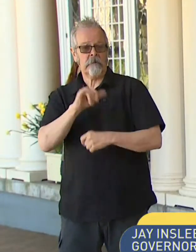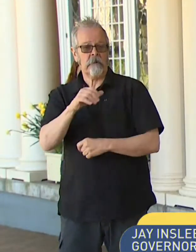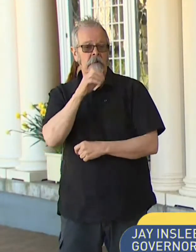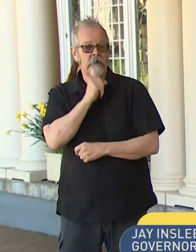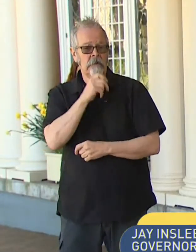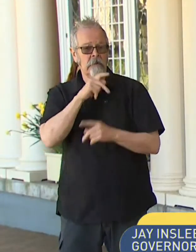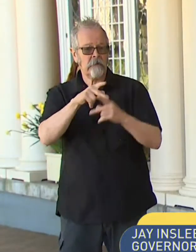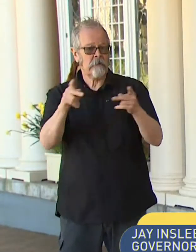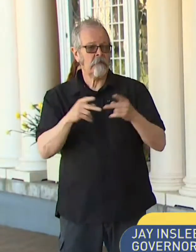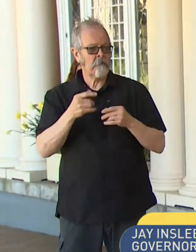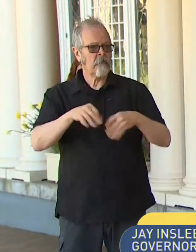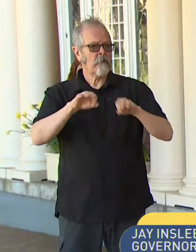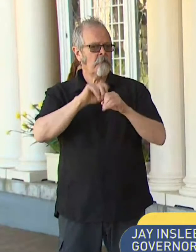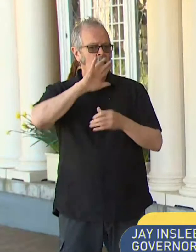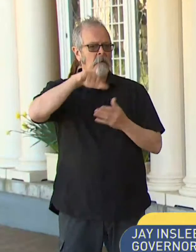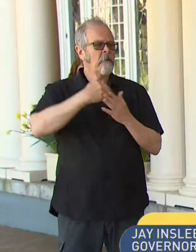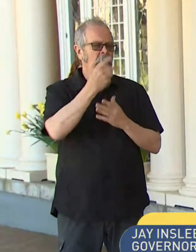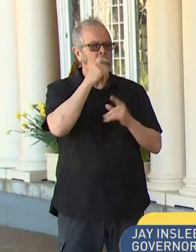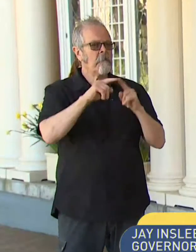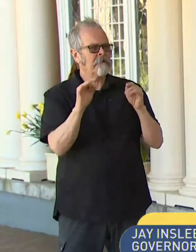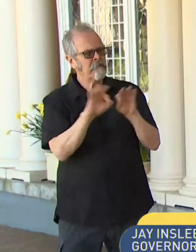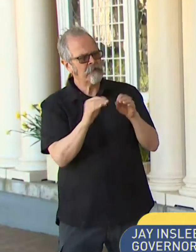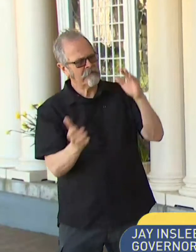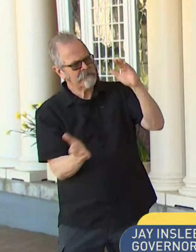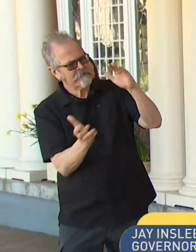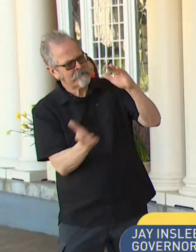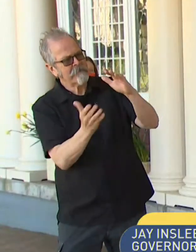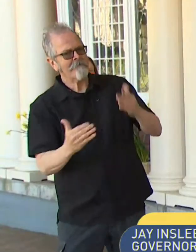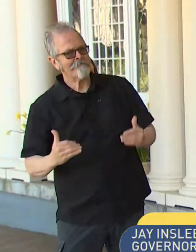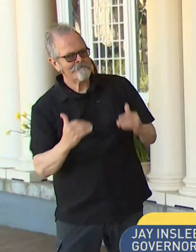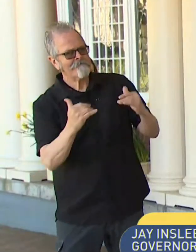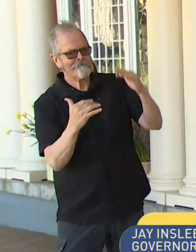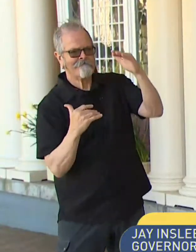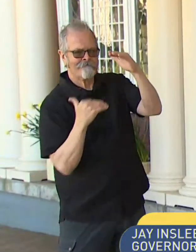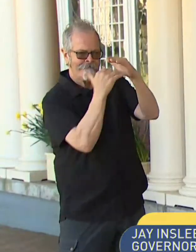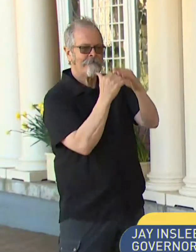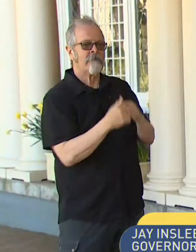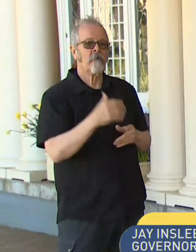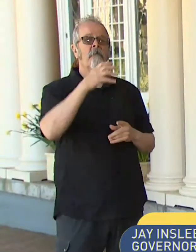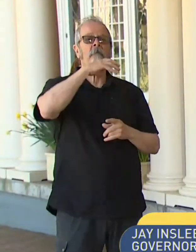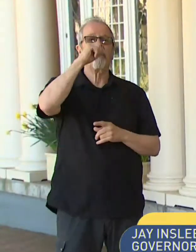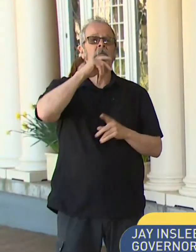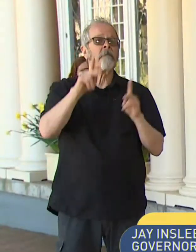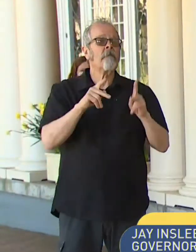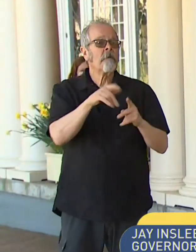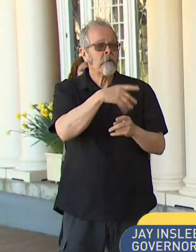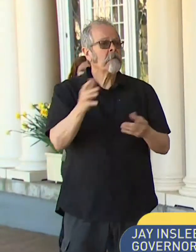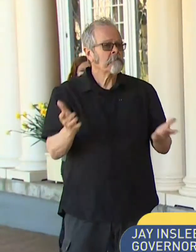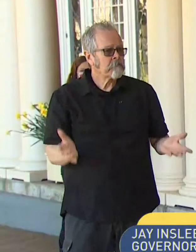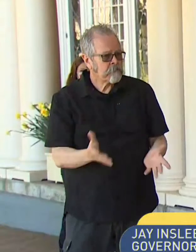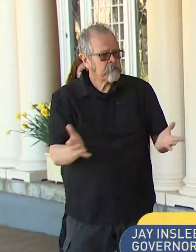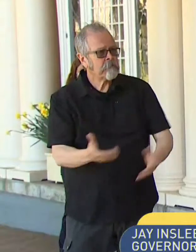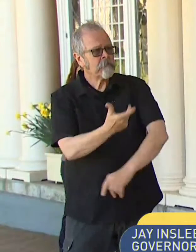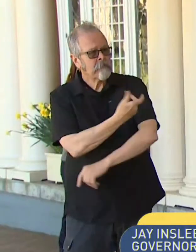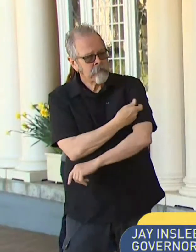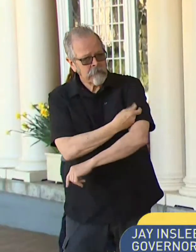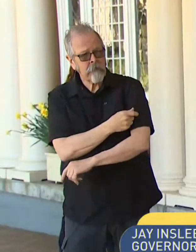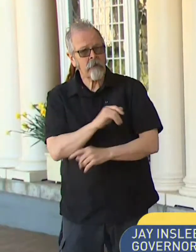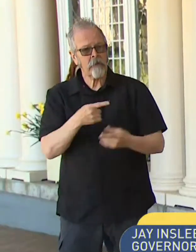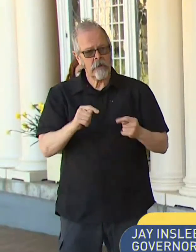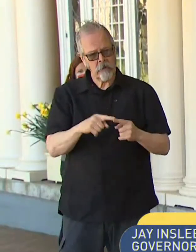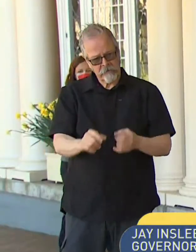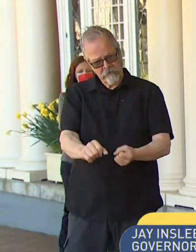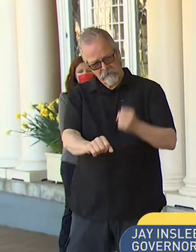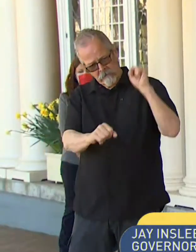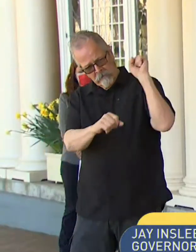here in that regard, both to get older folks vaccinated, but also to try to knock down the rate of the